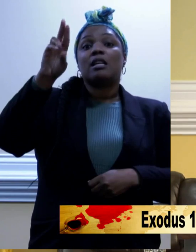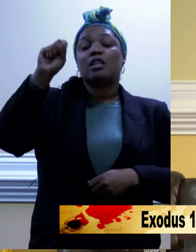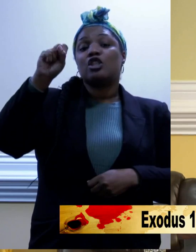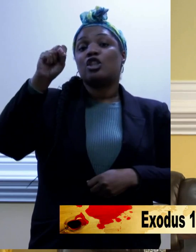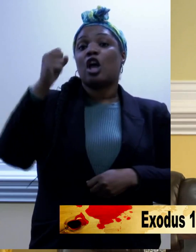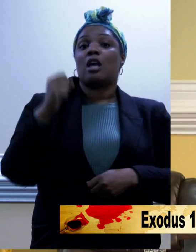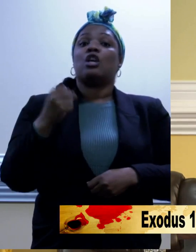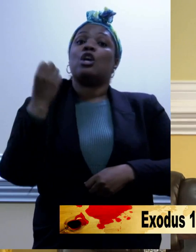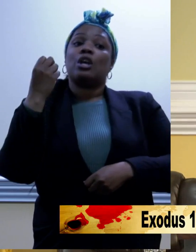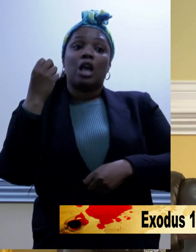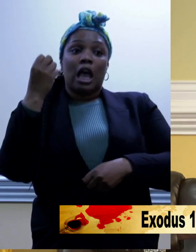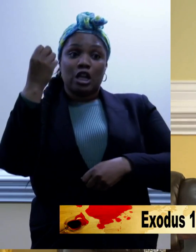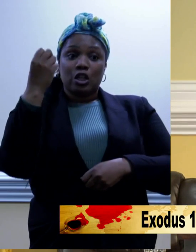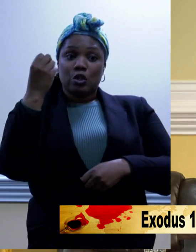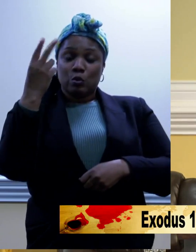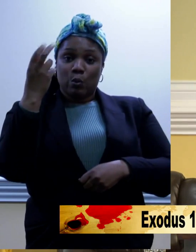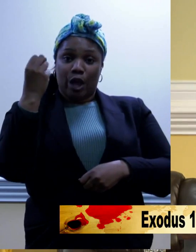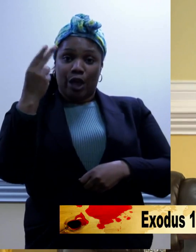and brothers.